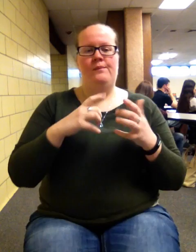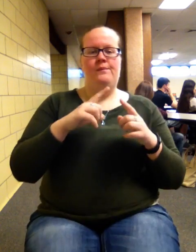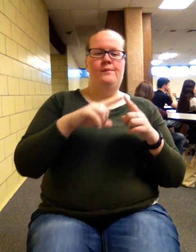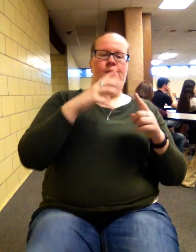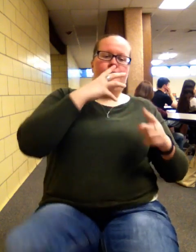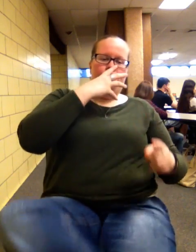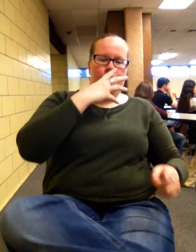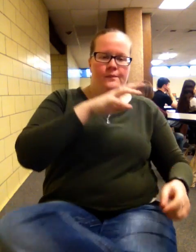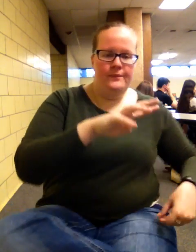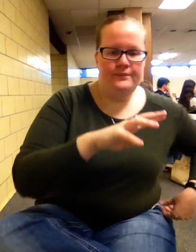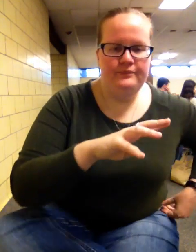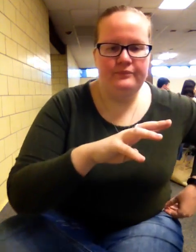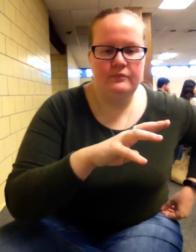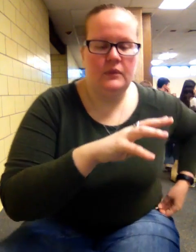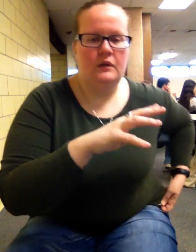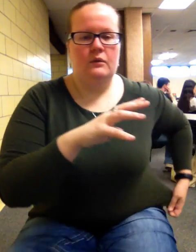ignore accounts payable and accruals.